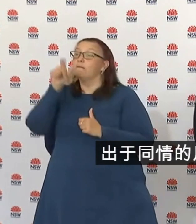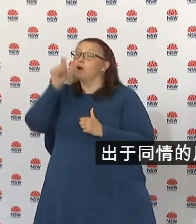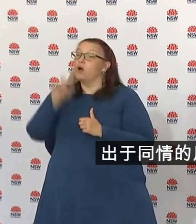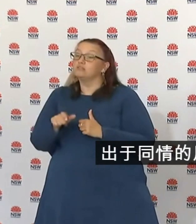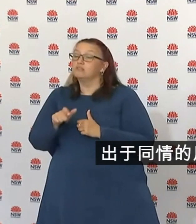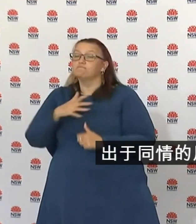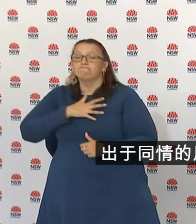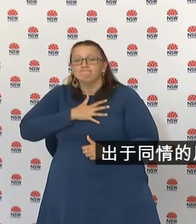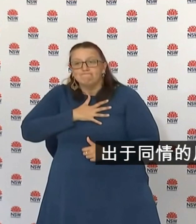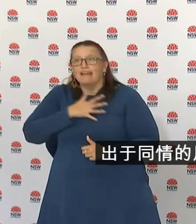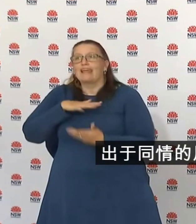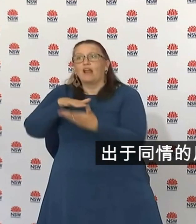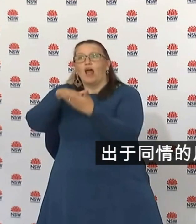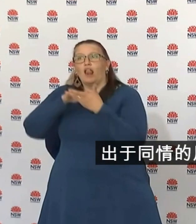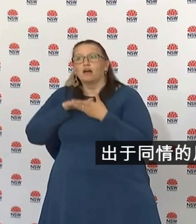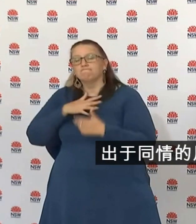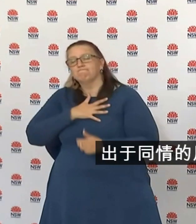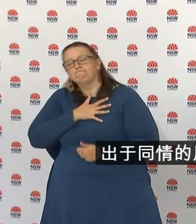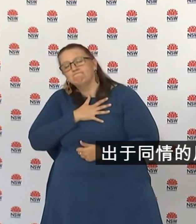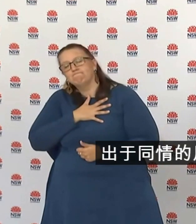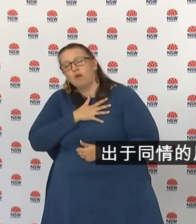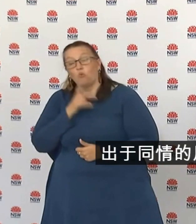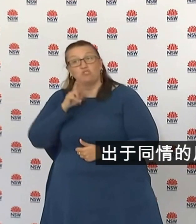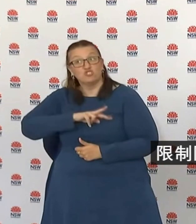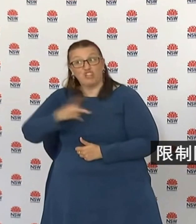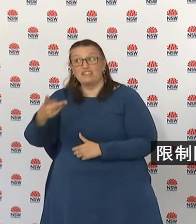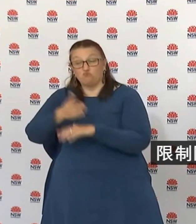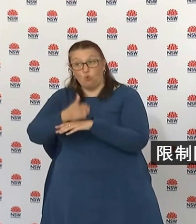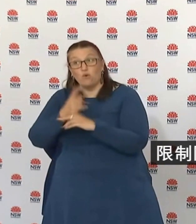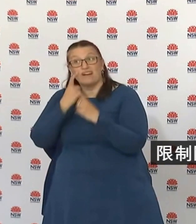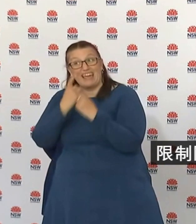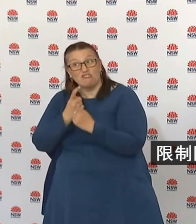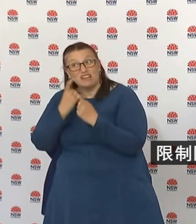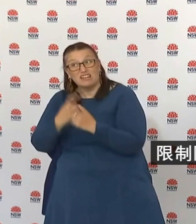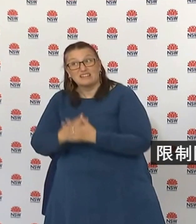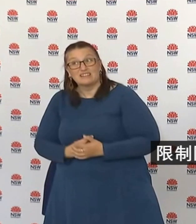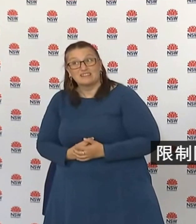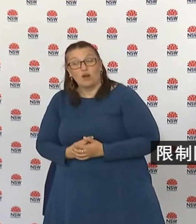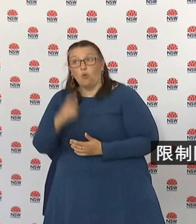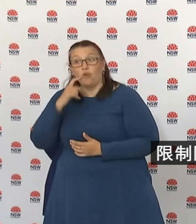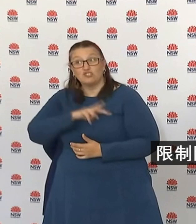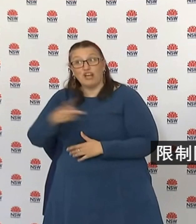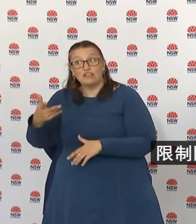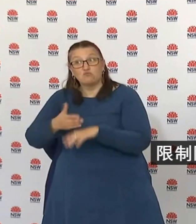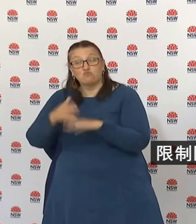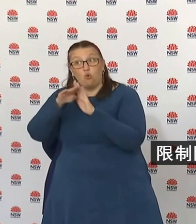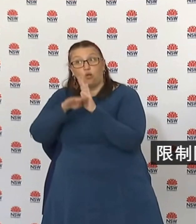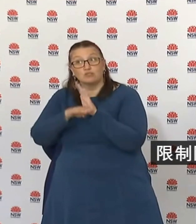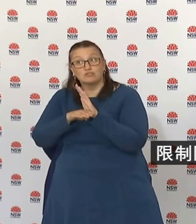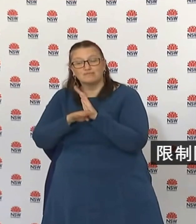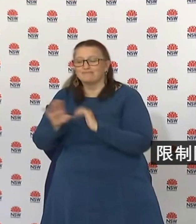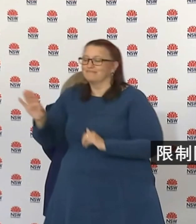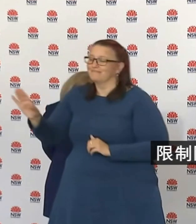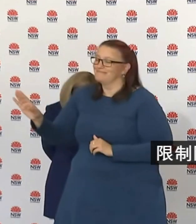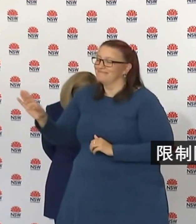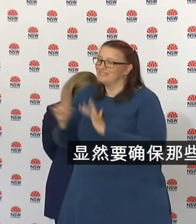into their house for compassionate reasons. Will you change the rule to prevent, to limit the travel for compassionate reasons to just 5 kilometres? The basic rule